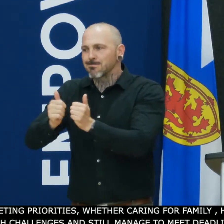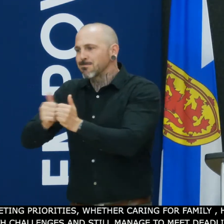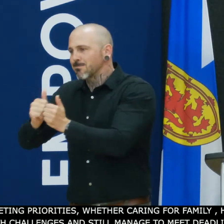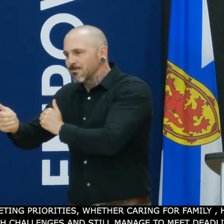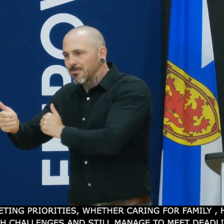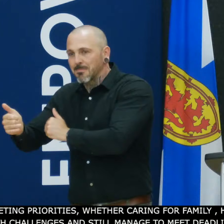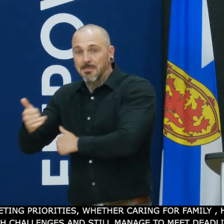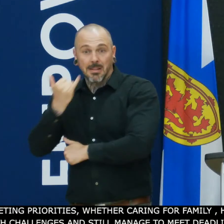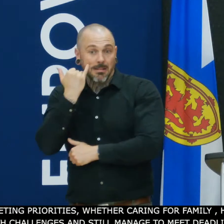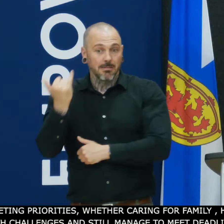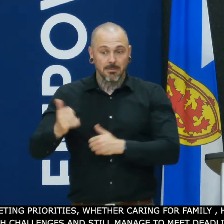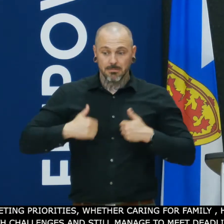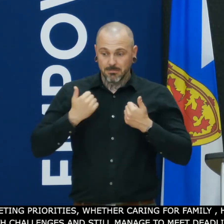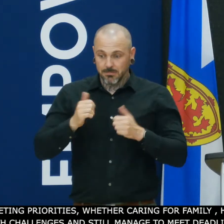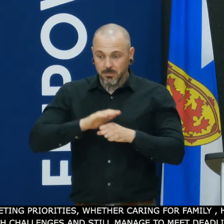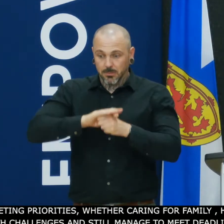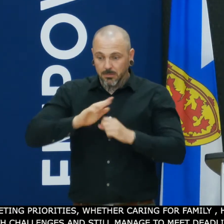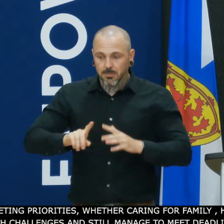your life.